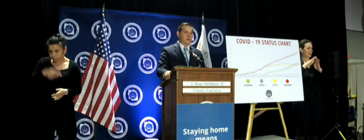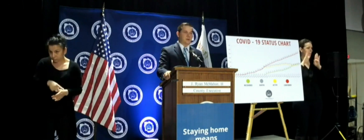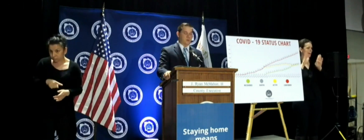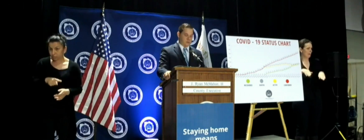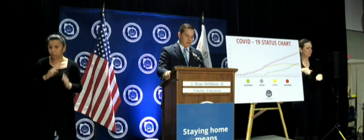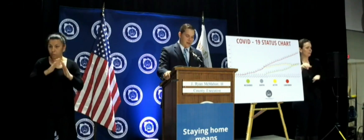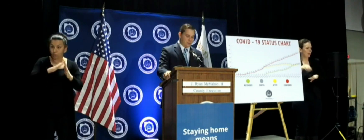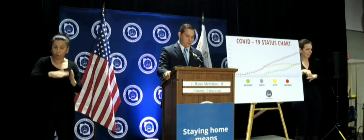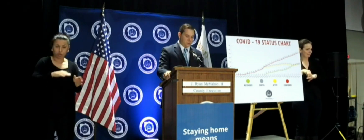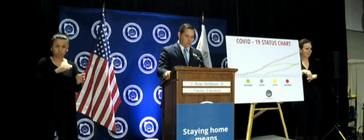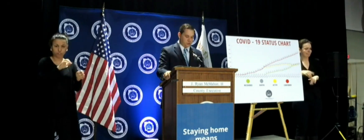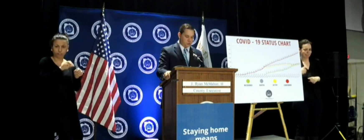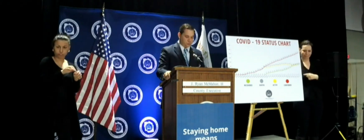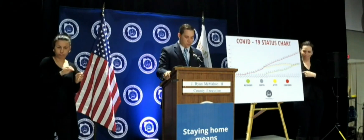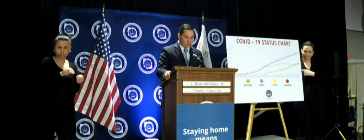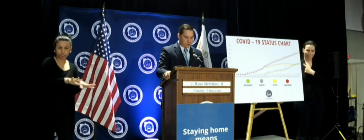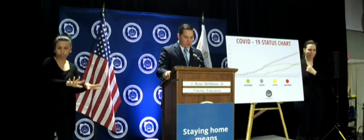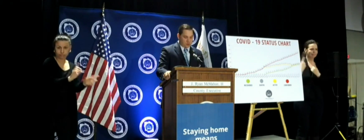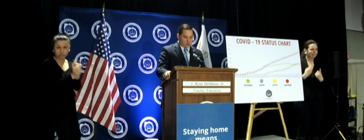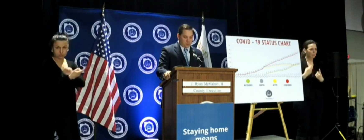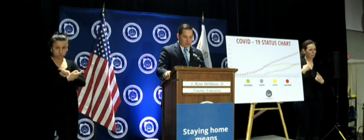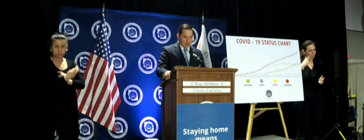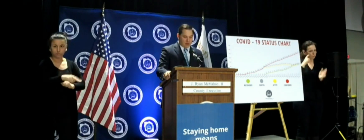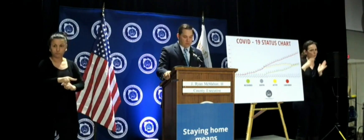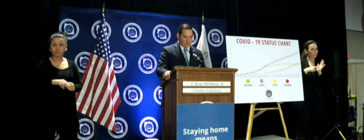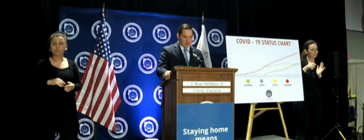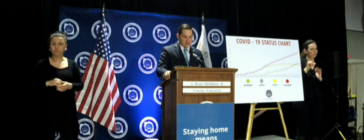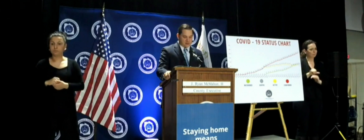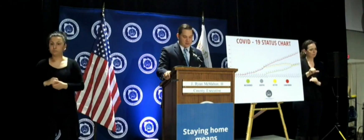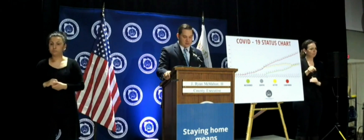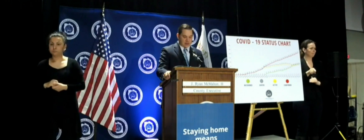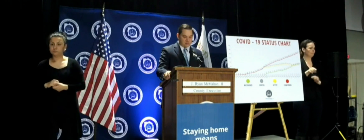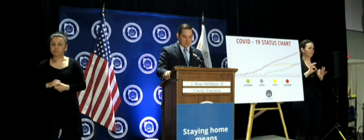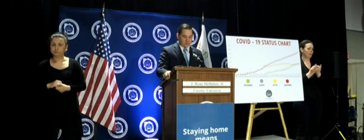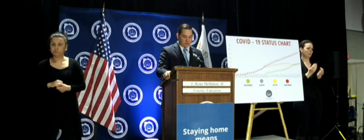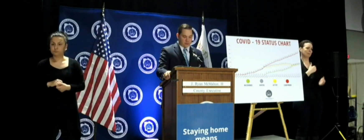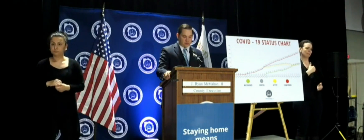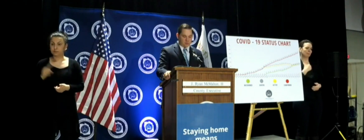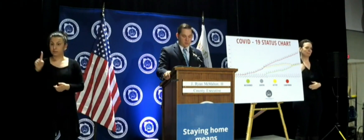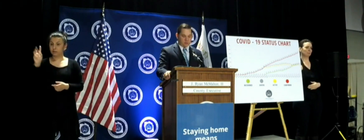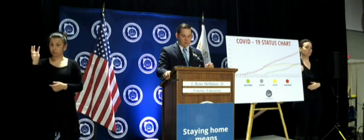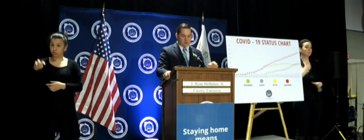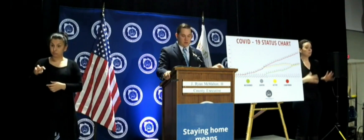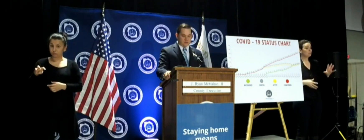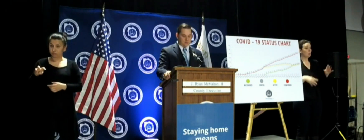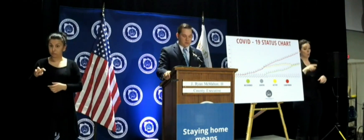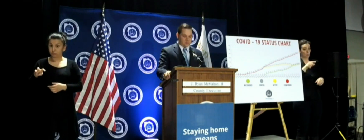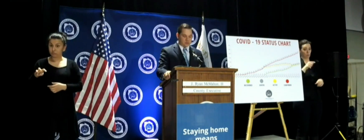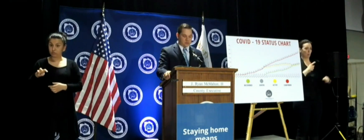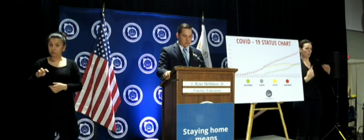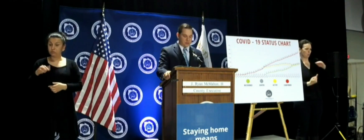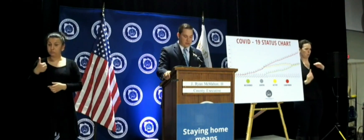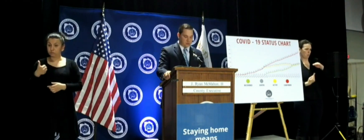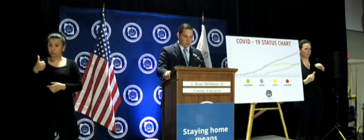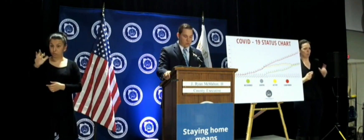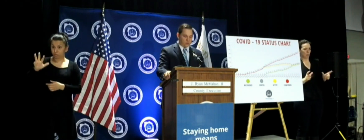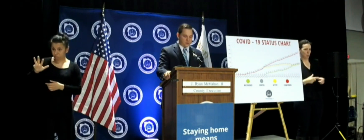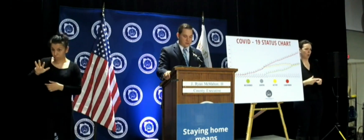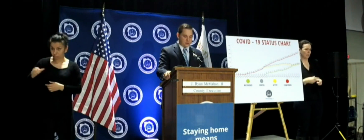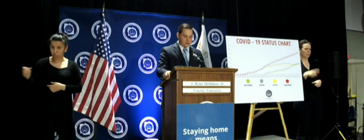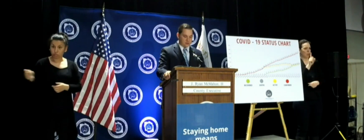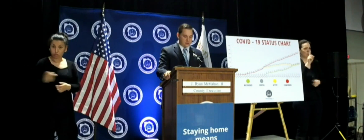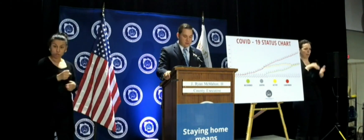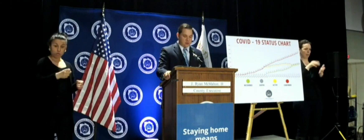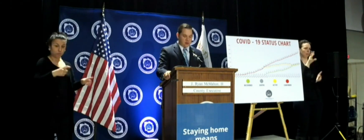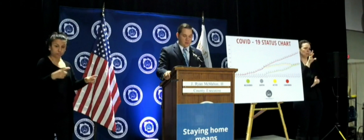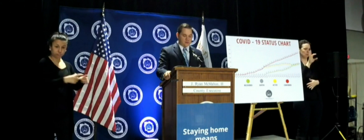has been here the whole time. It's holding true. We now have 1,069 people in our community in isolation and or